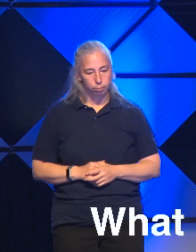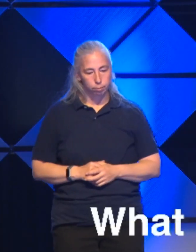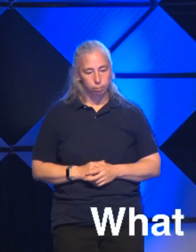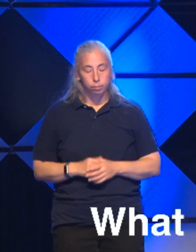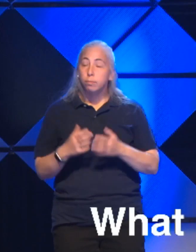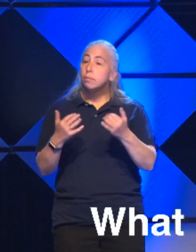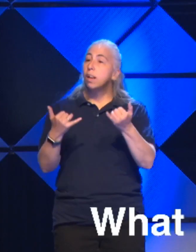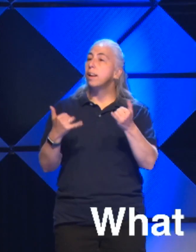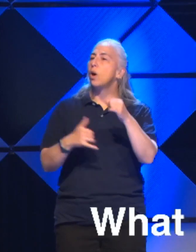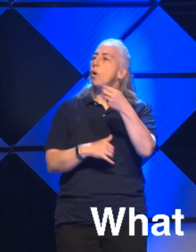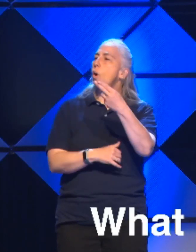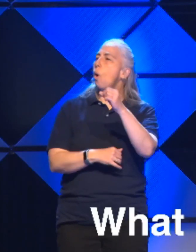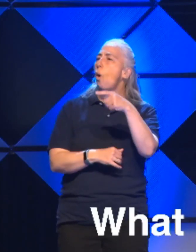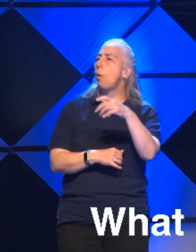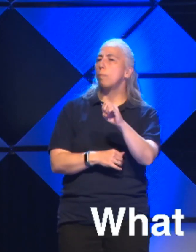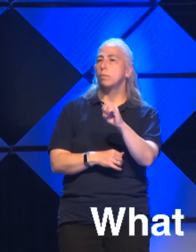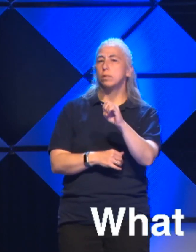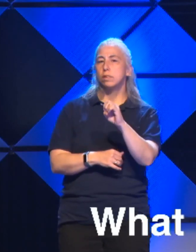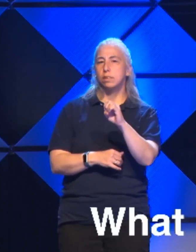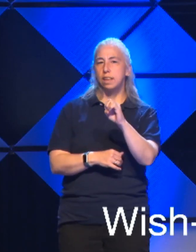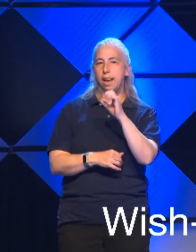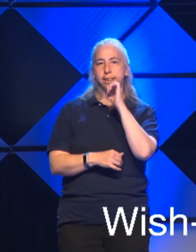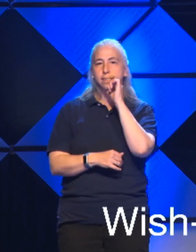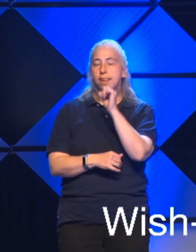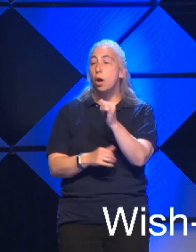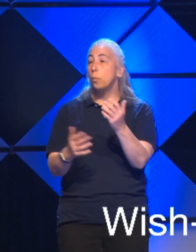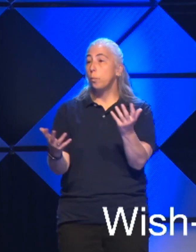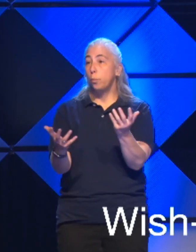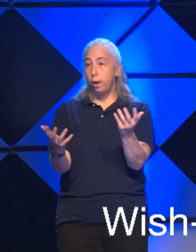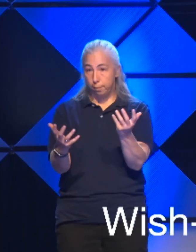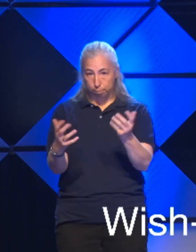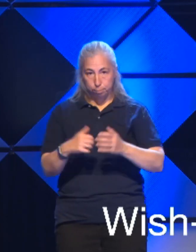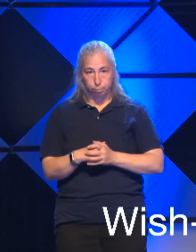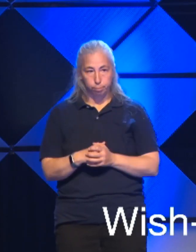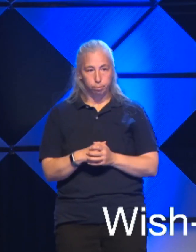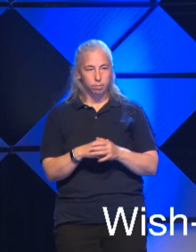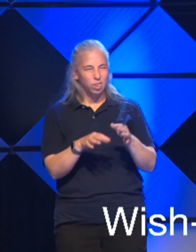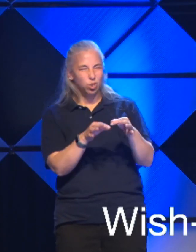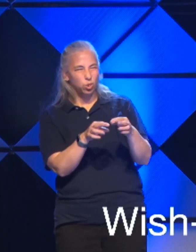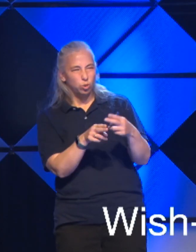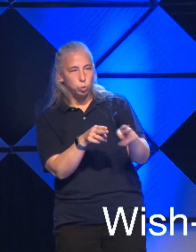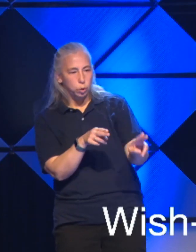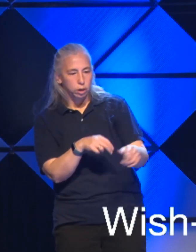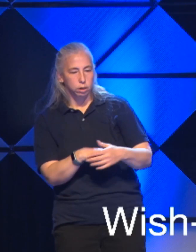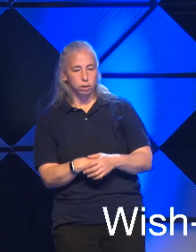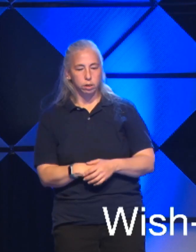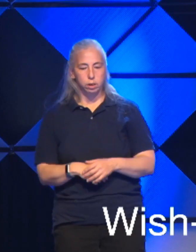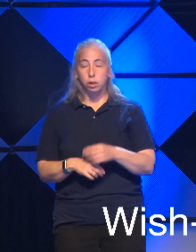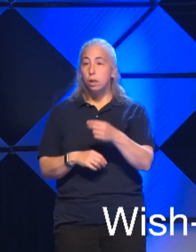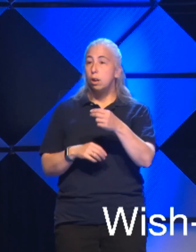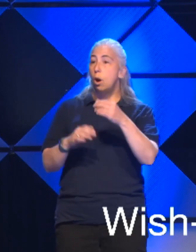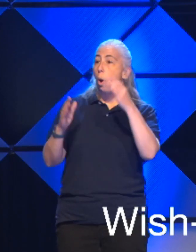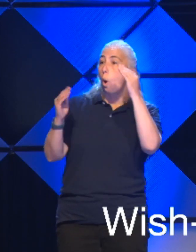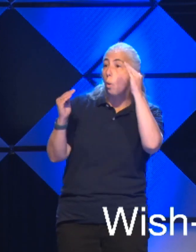Just two things, very short. Hope is not a wishful thinking.